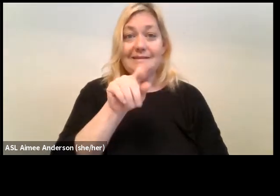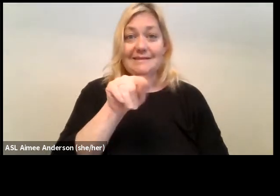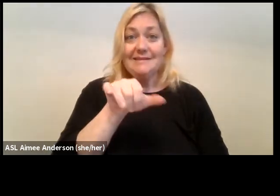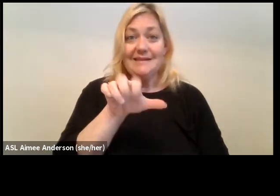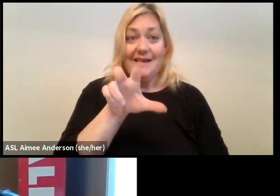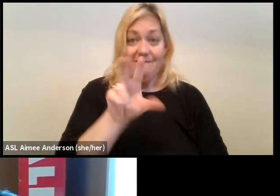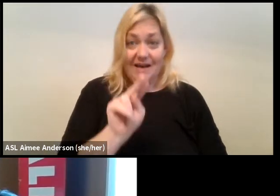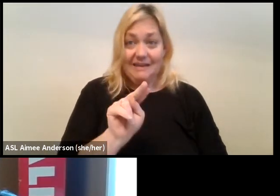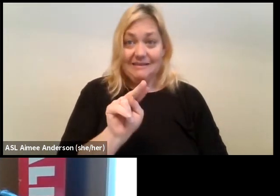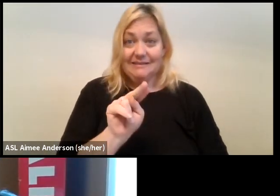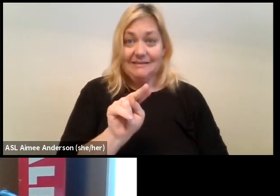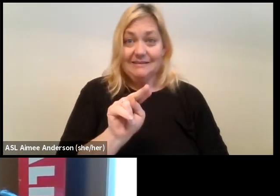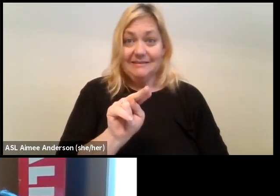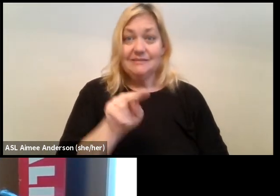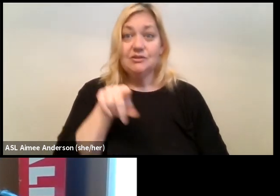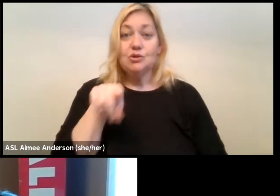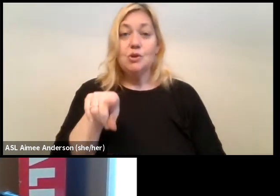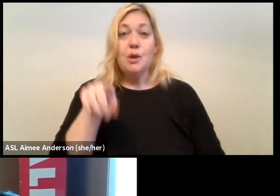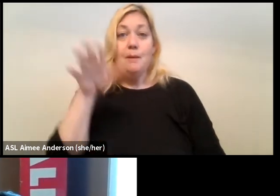Okay.